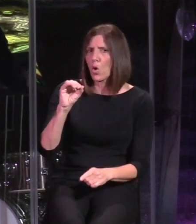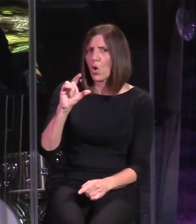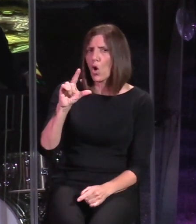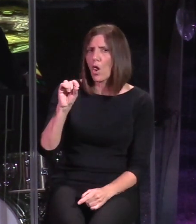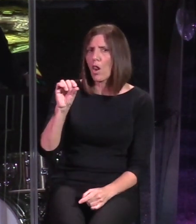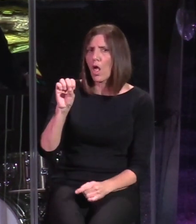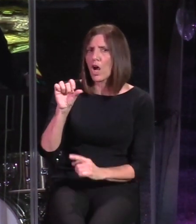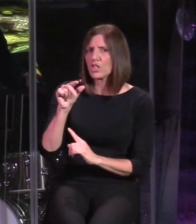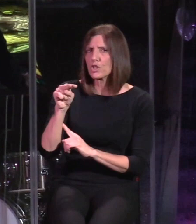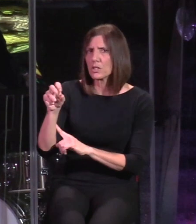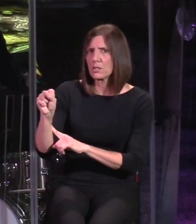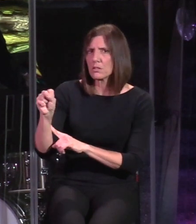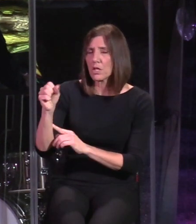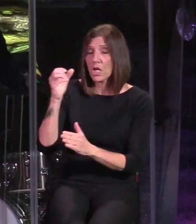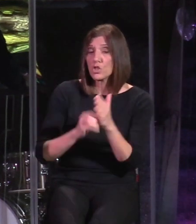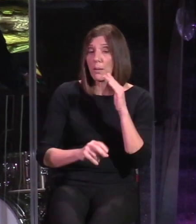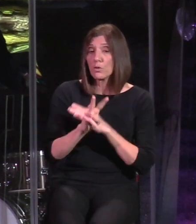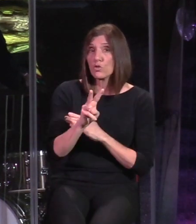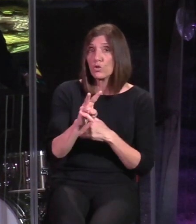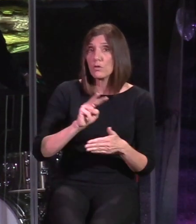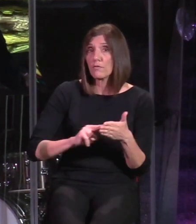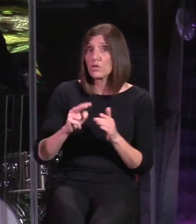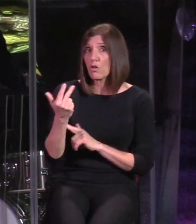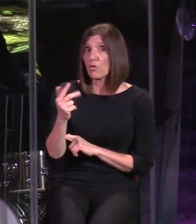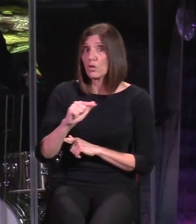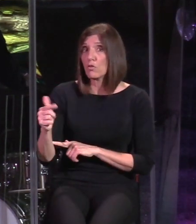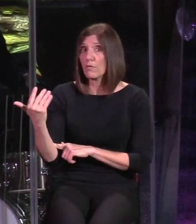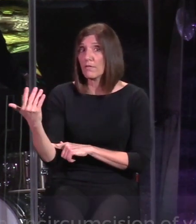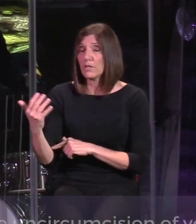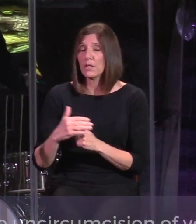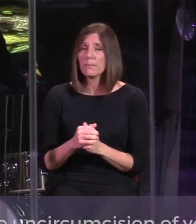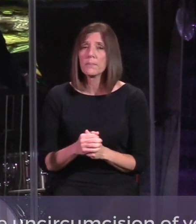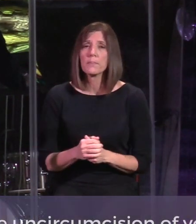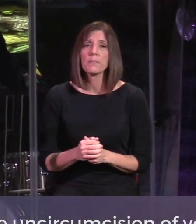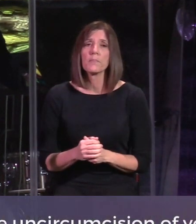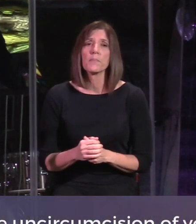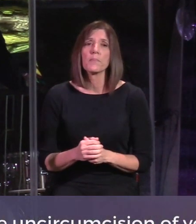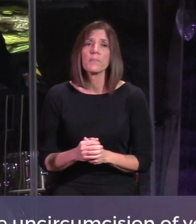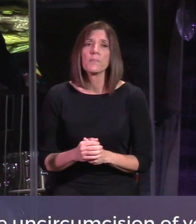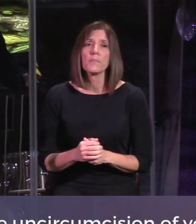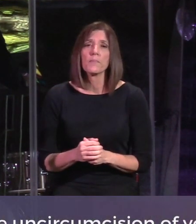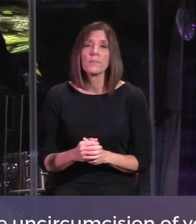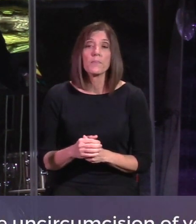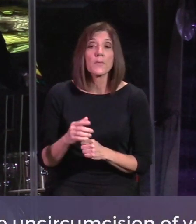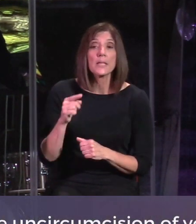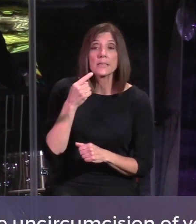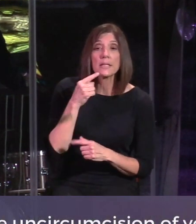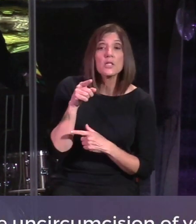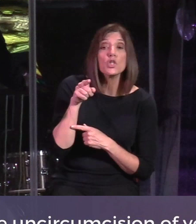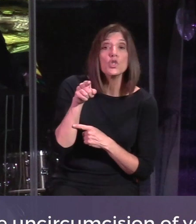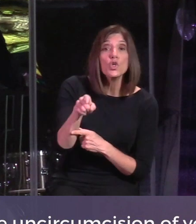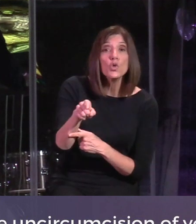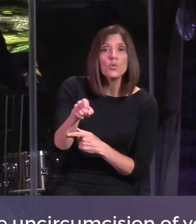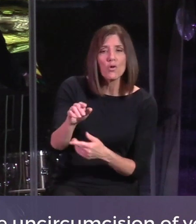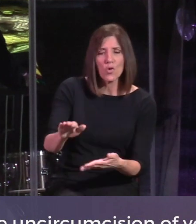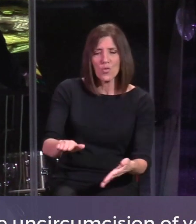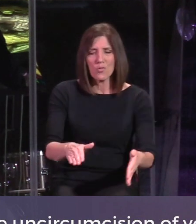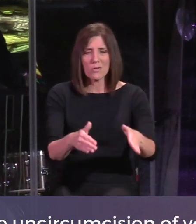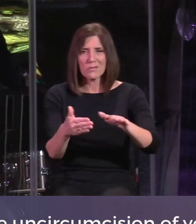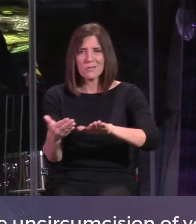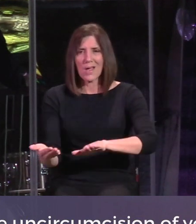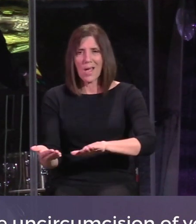Colossians chapter 2, verses 13 to 15, it says this: "And you, who were dead in